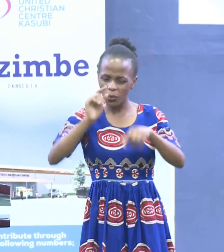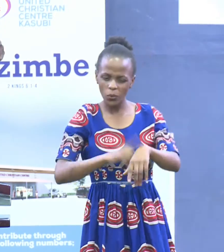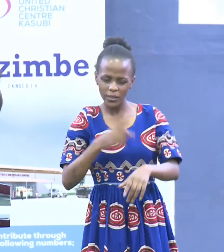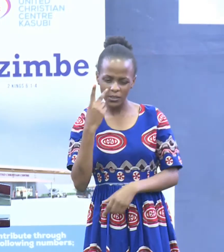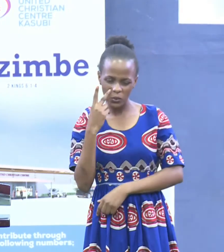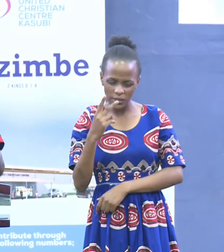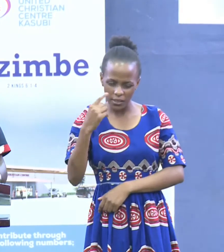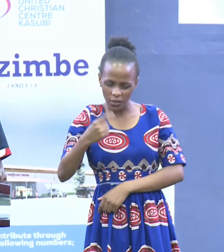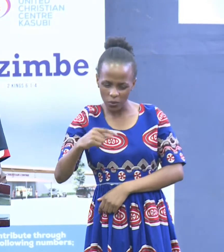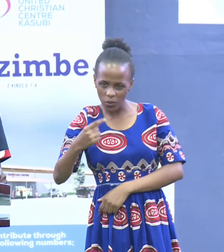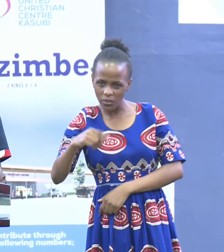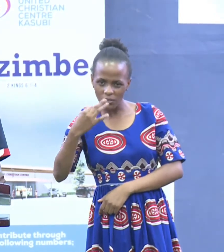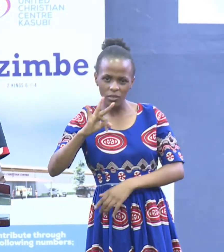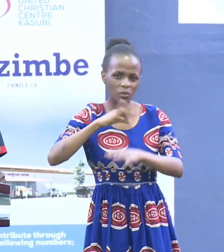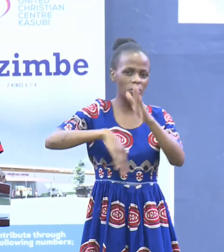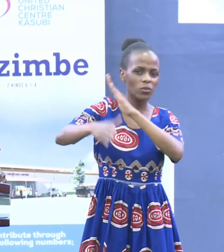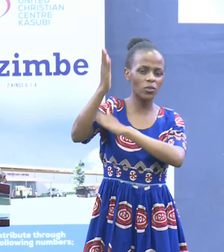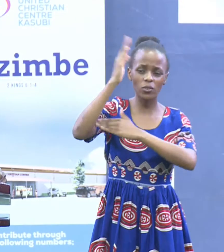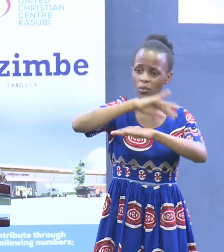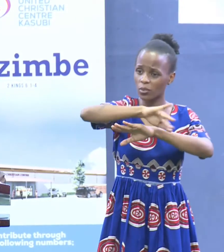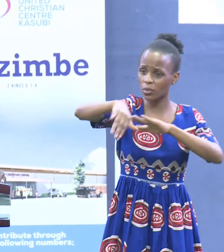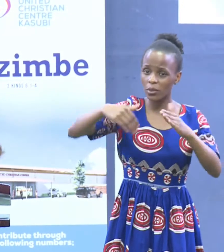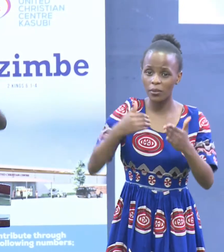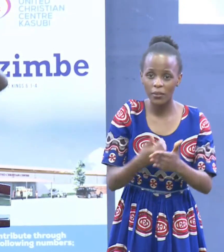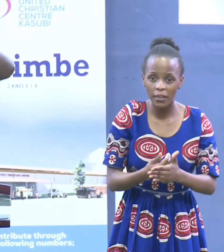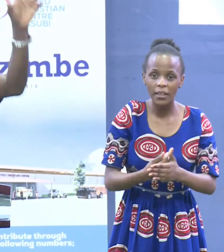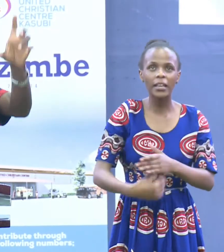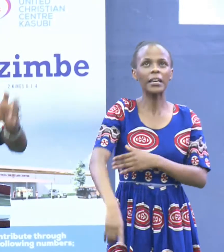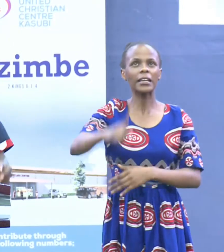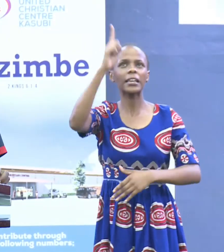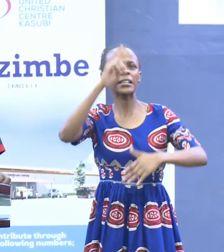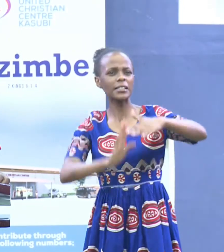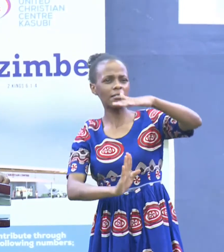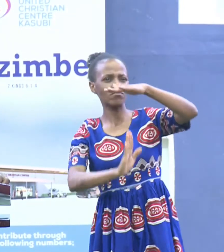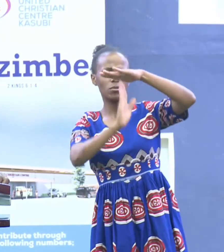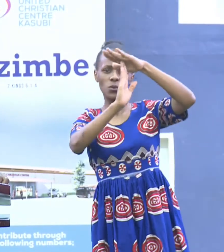3, then you all see that those are the qualities of God.